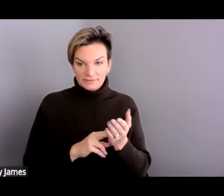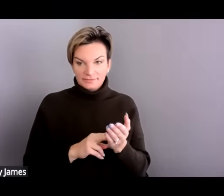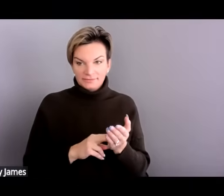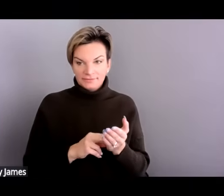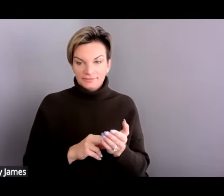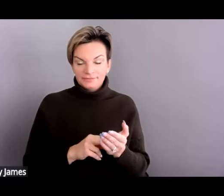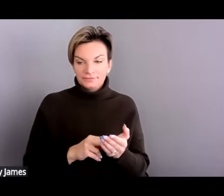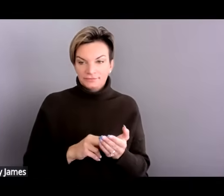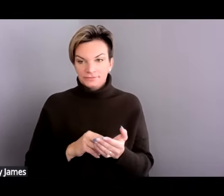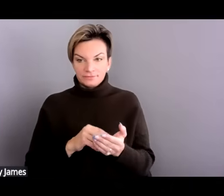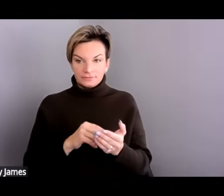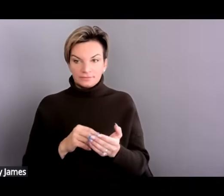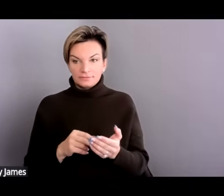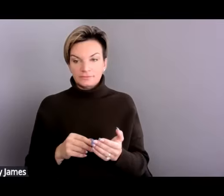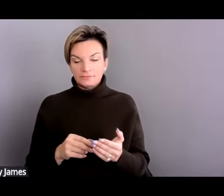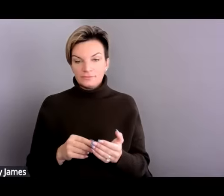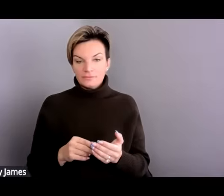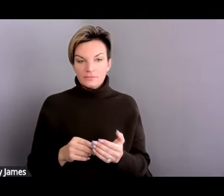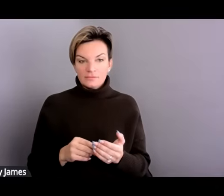you have a